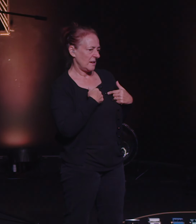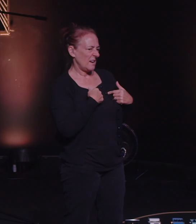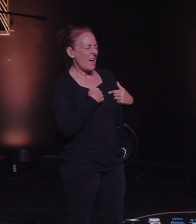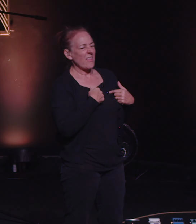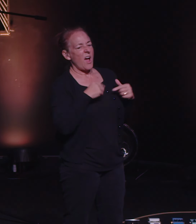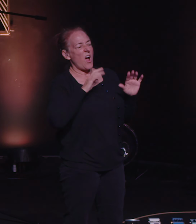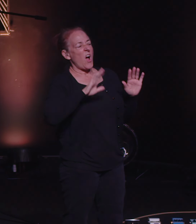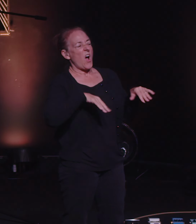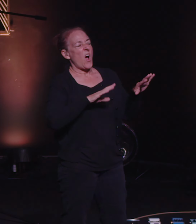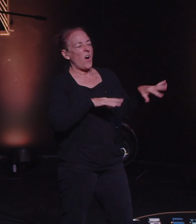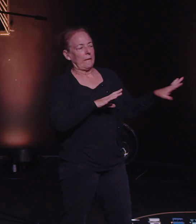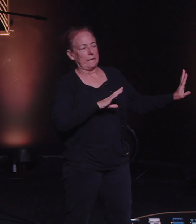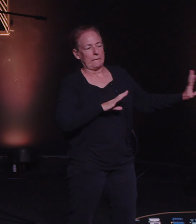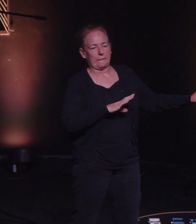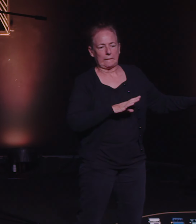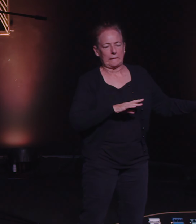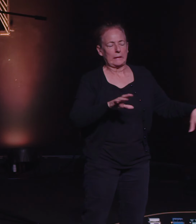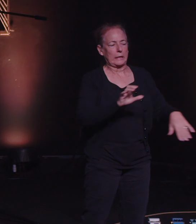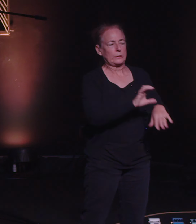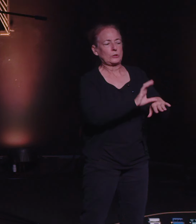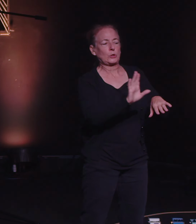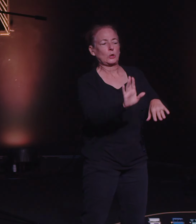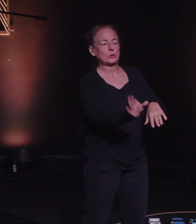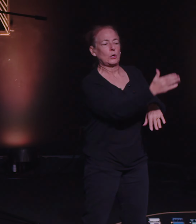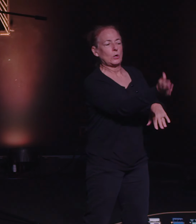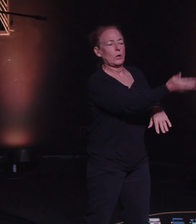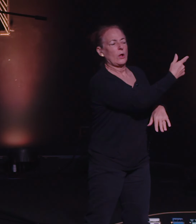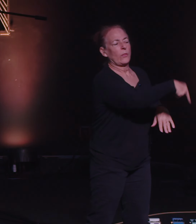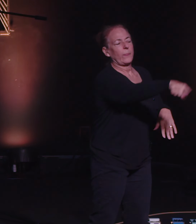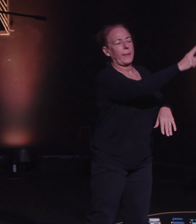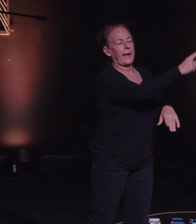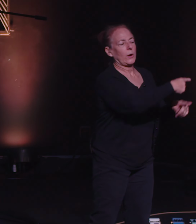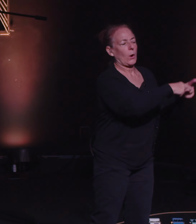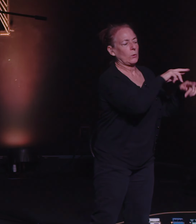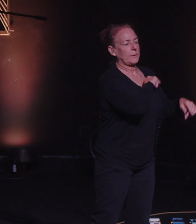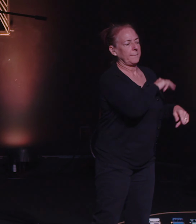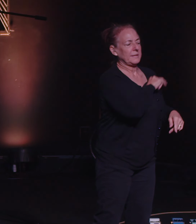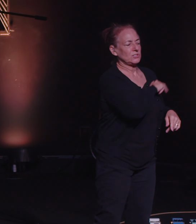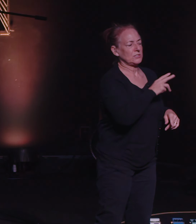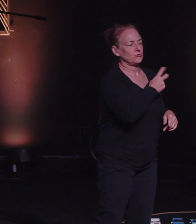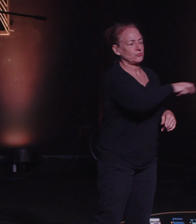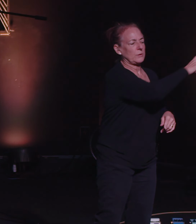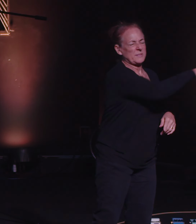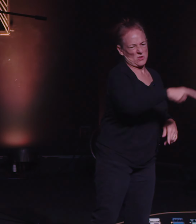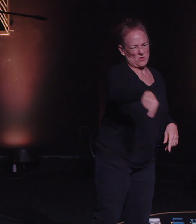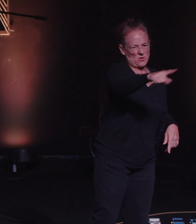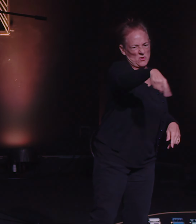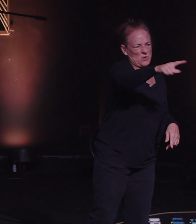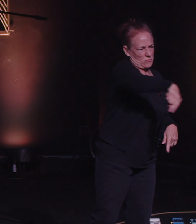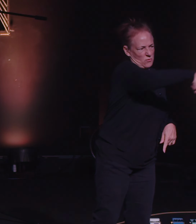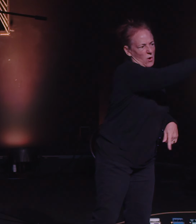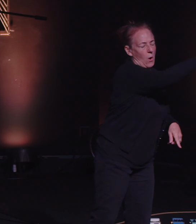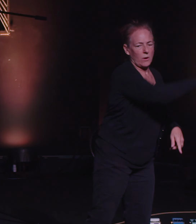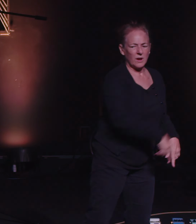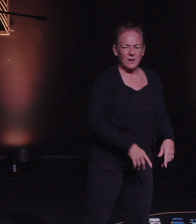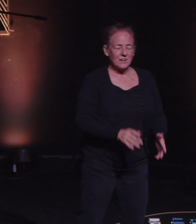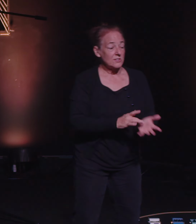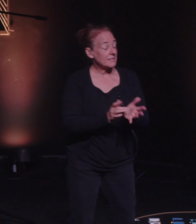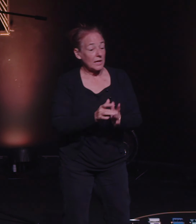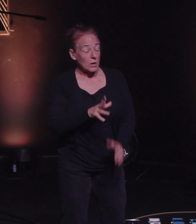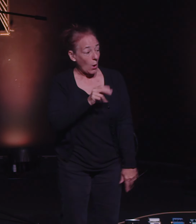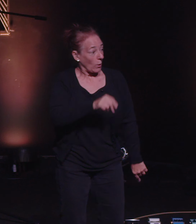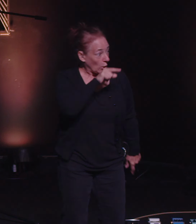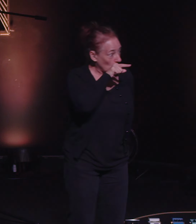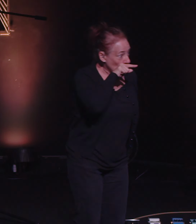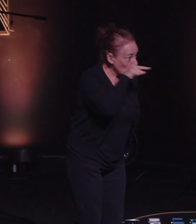we've kind of pushed that off to the church. We've pushed that off to more righteous people or people who know the Bible more. Yeah, you go do that. And Jesus is like, no, you